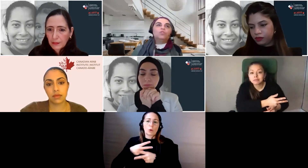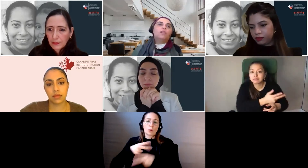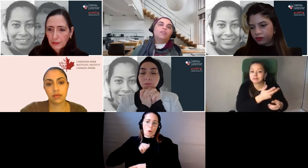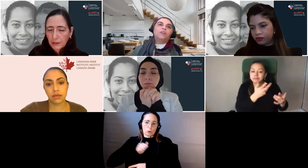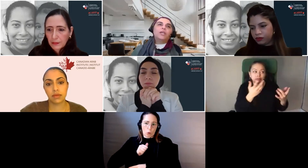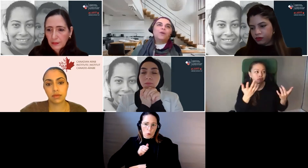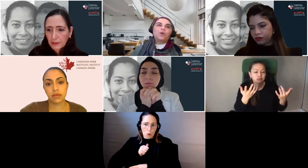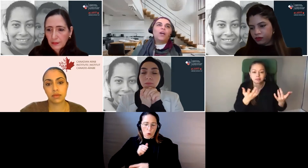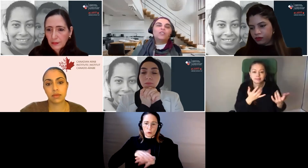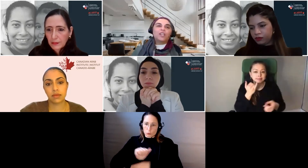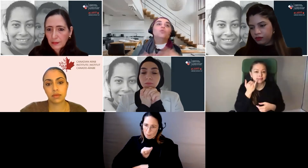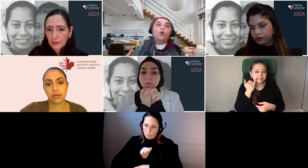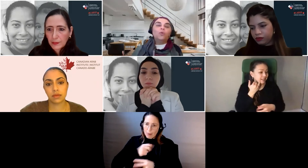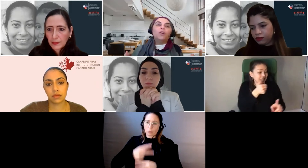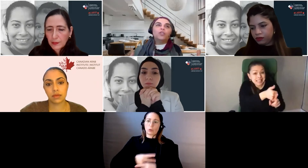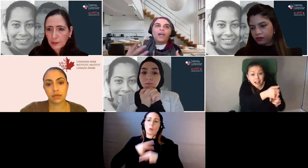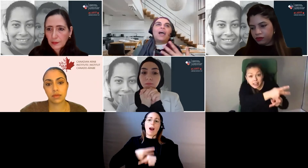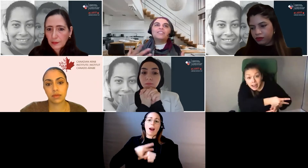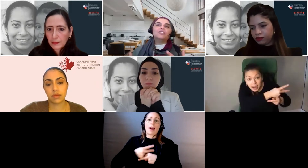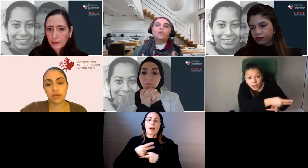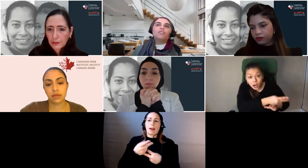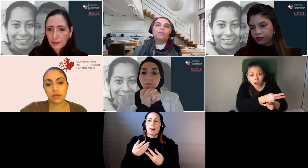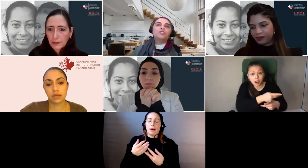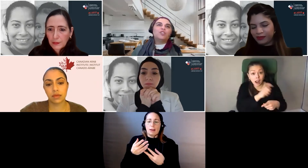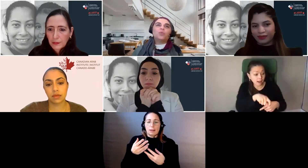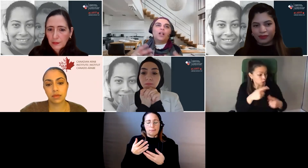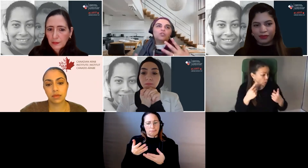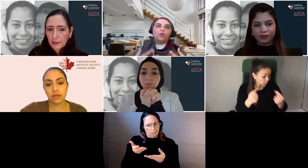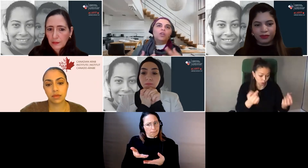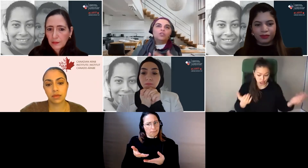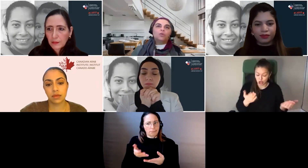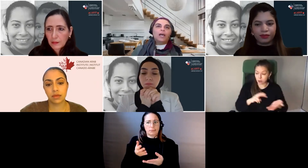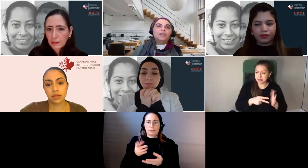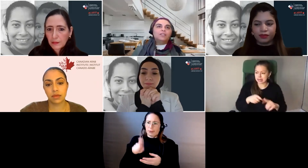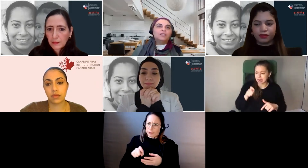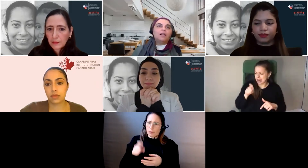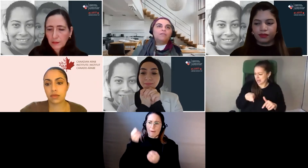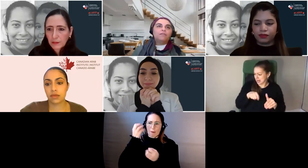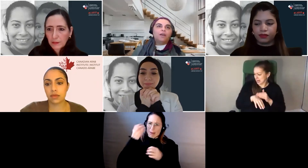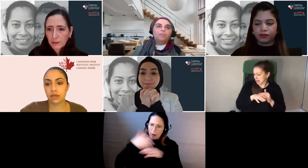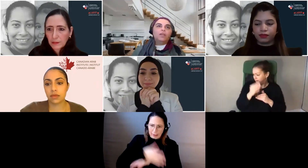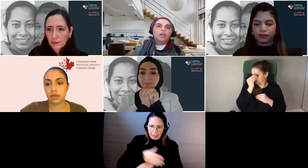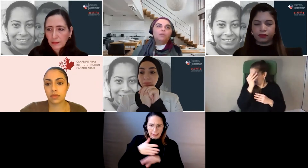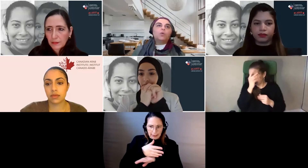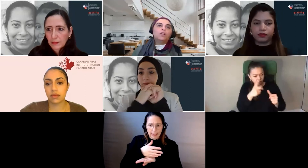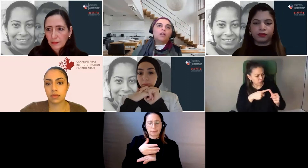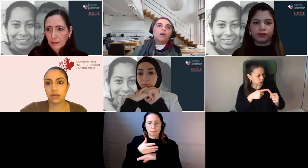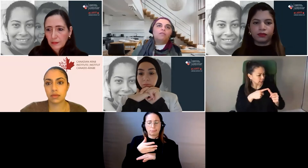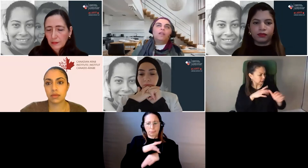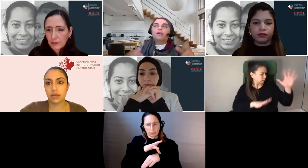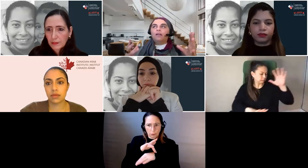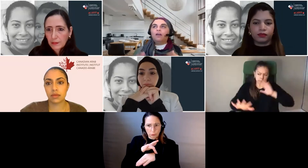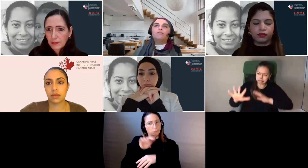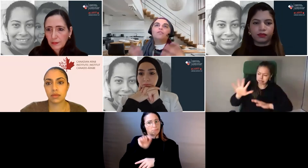do self-care here requires that or you get access to information as well. So that in itself requires a